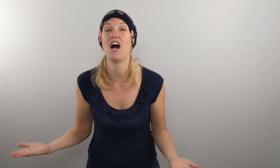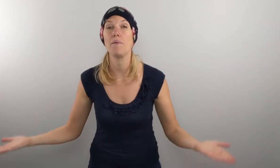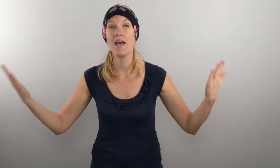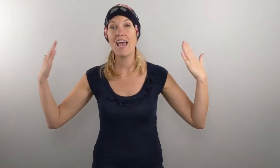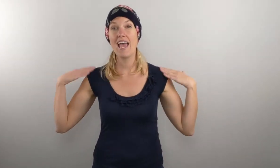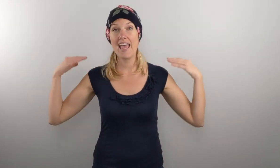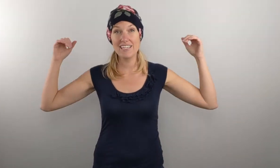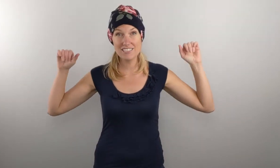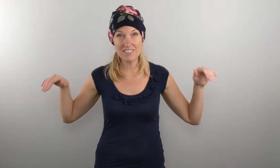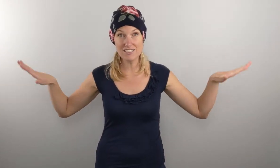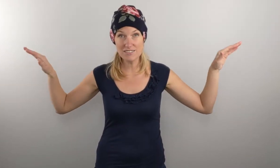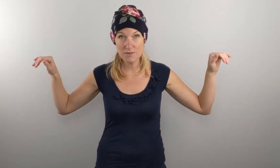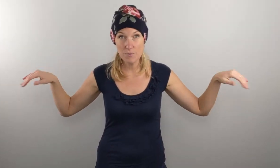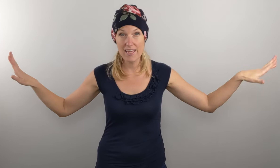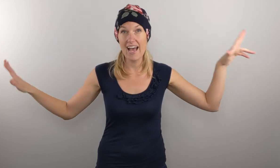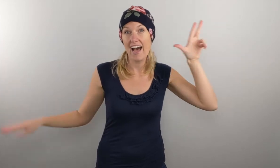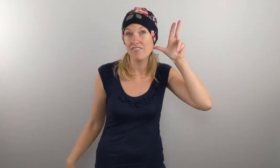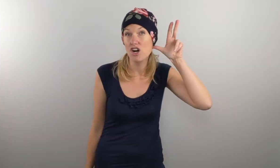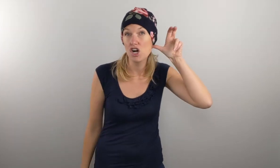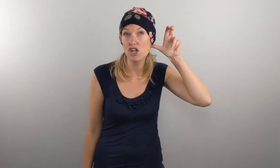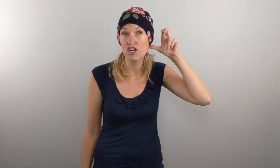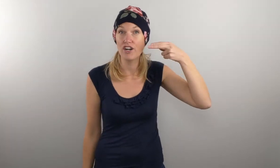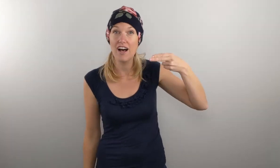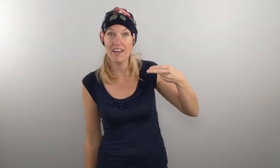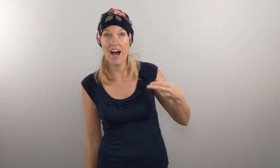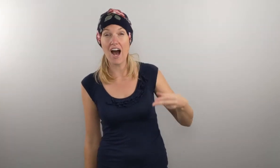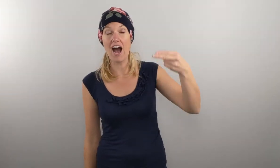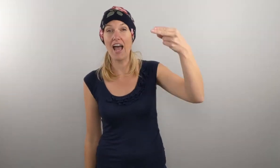top. Angels we have heard on high,